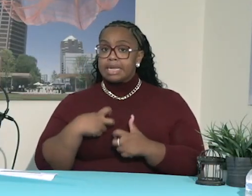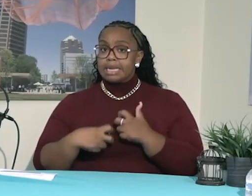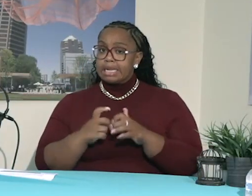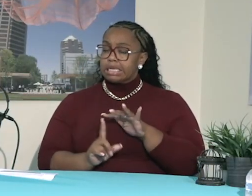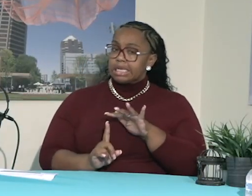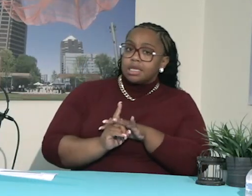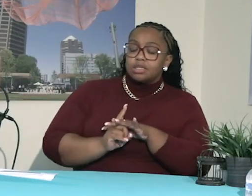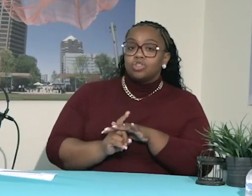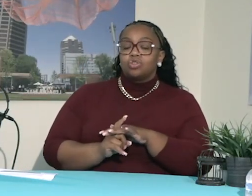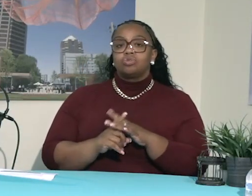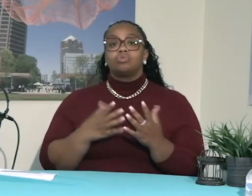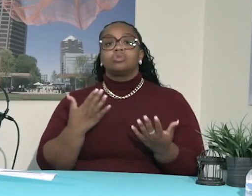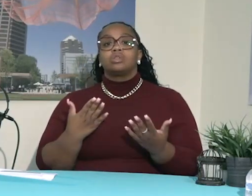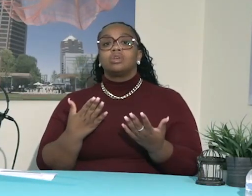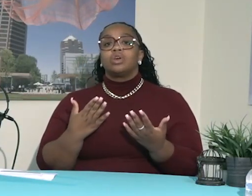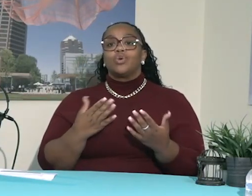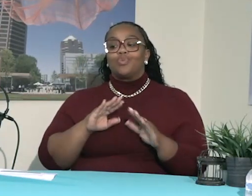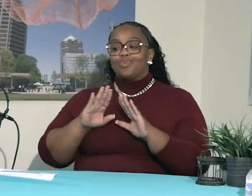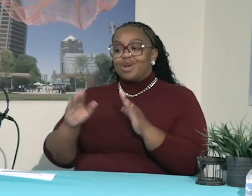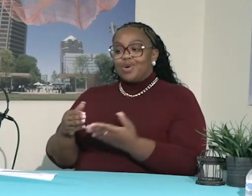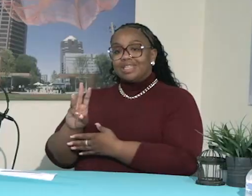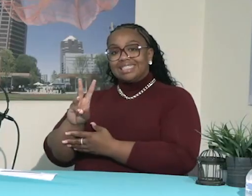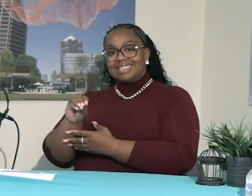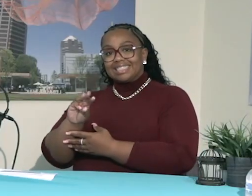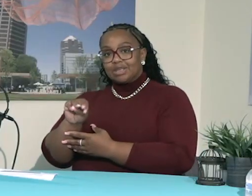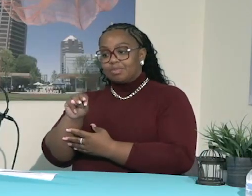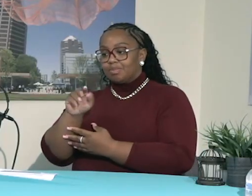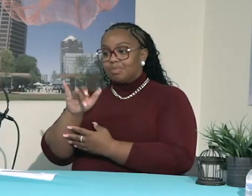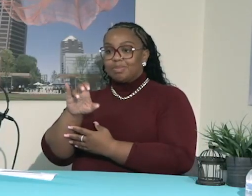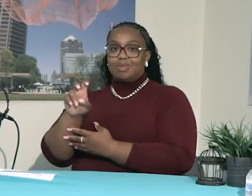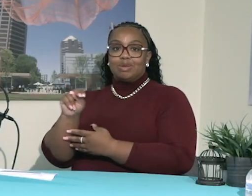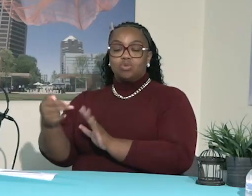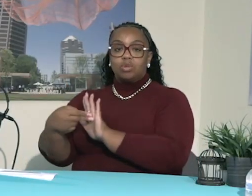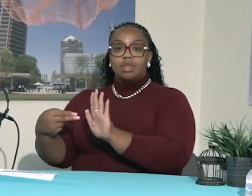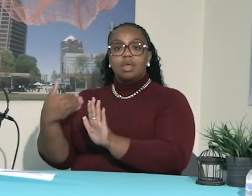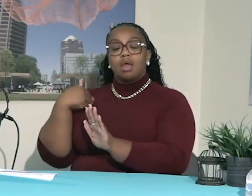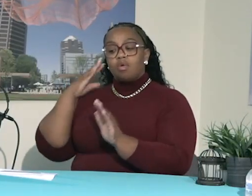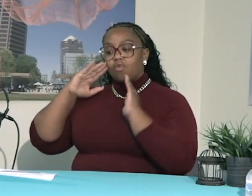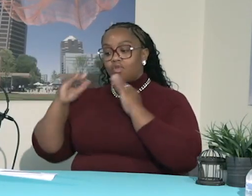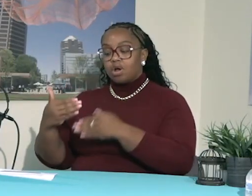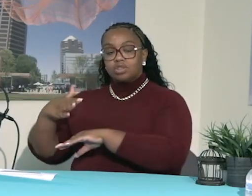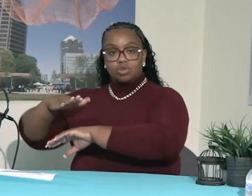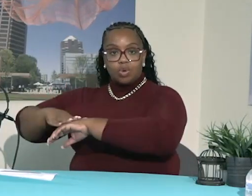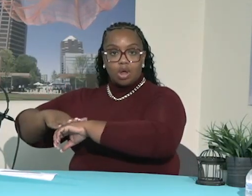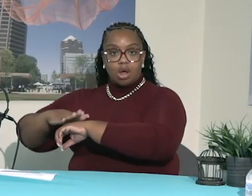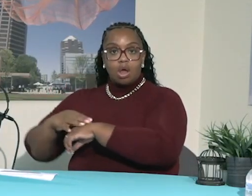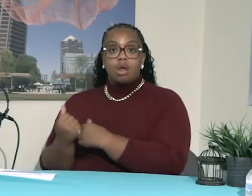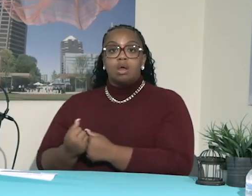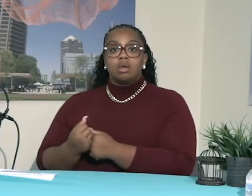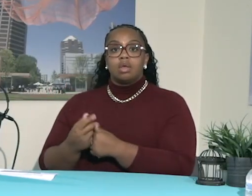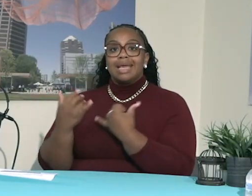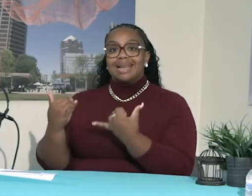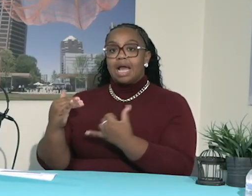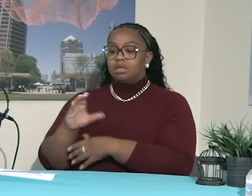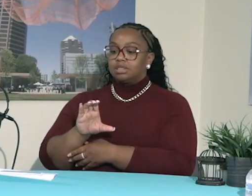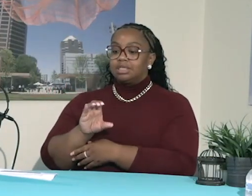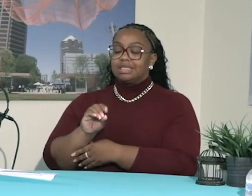60 million. And there's a healthcare literacy crisis right now, according to the CDC, Center for Disease Control and